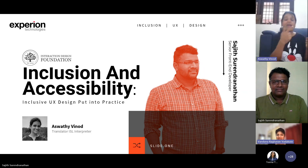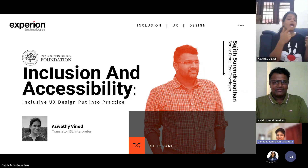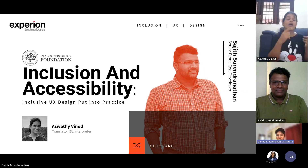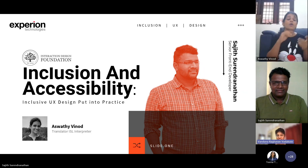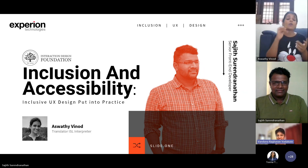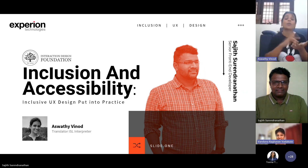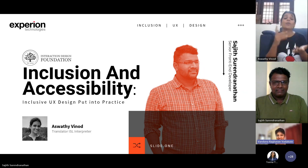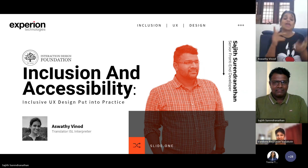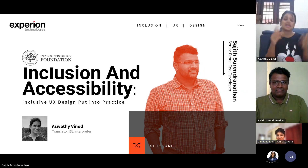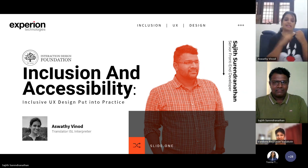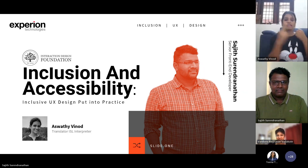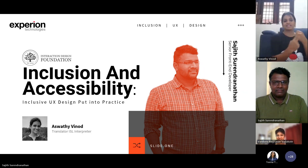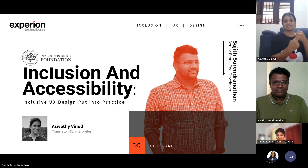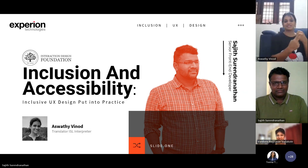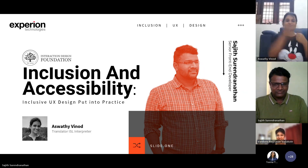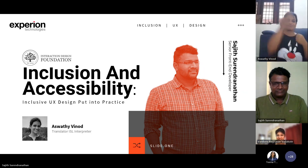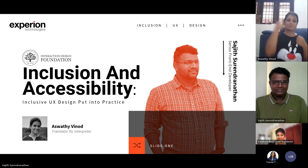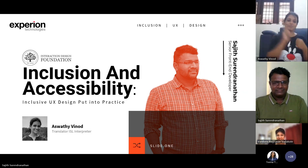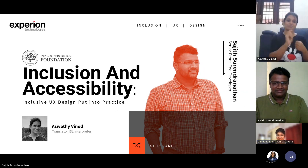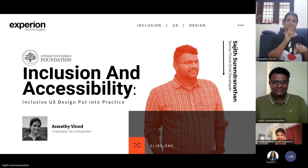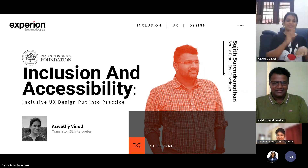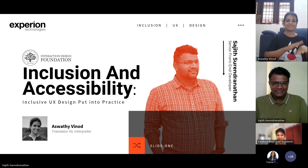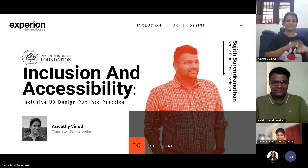Hearing niche.